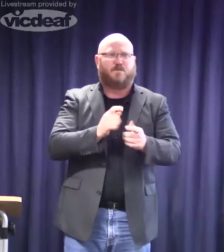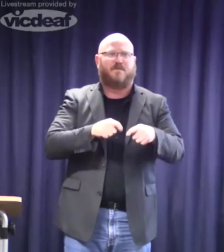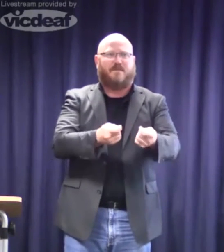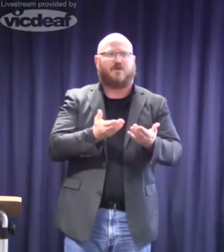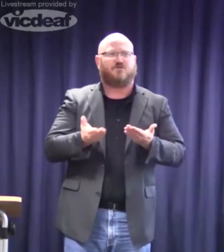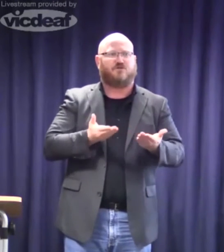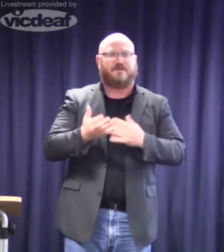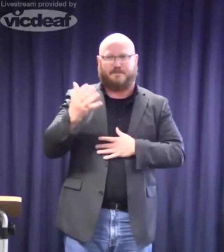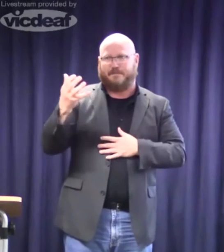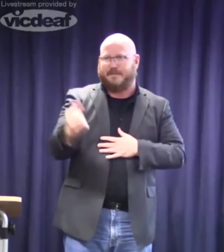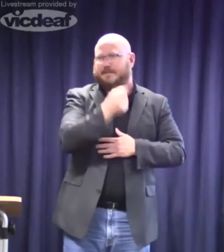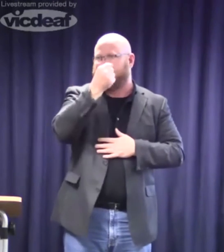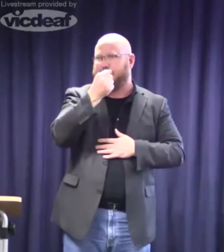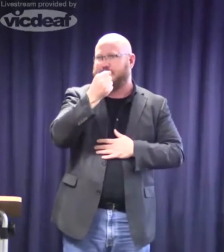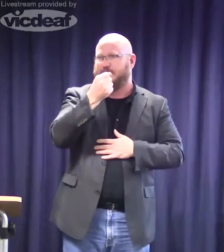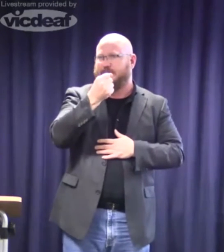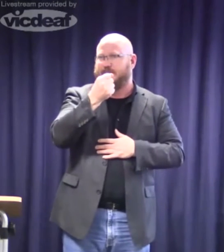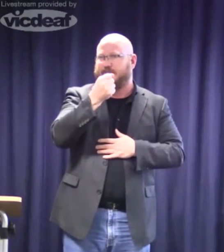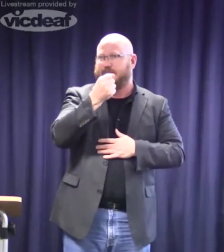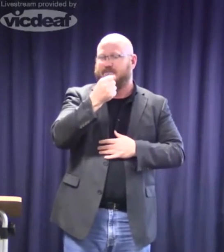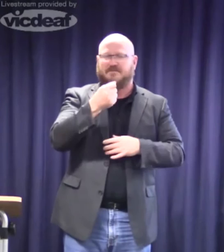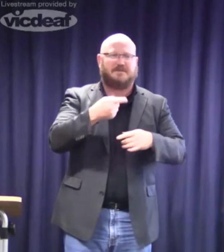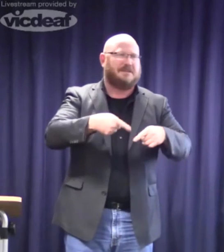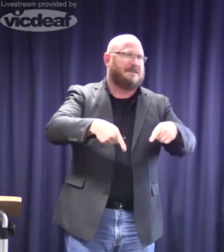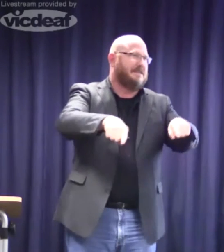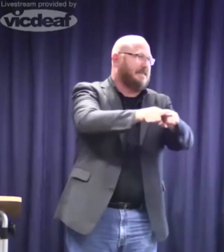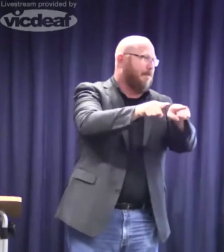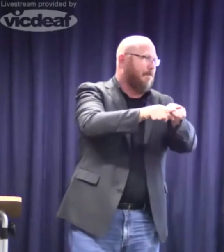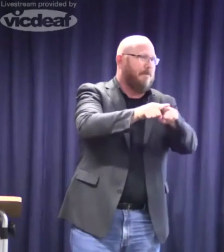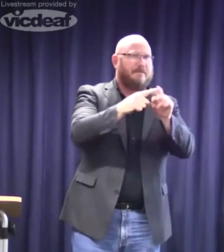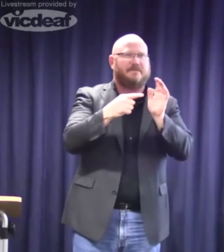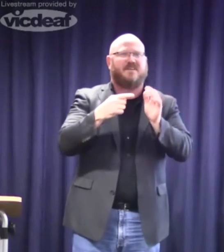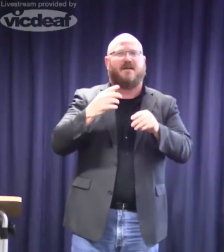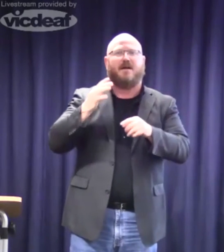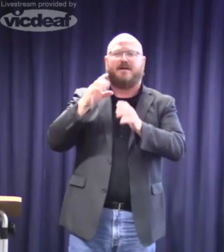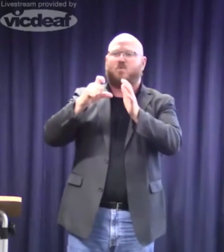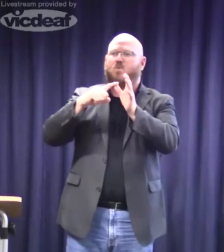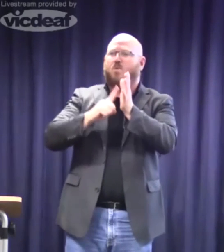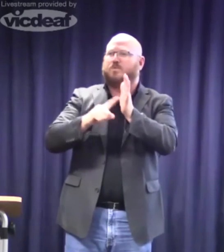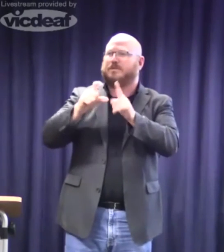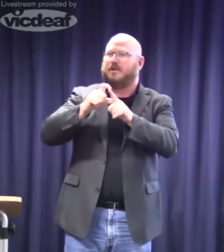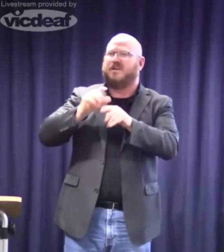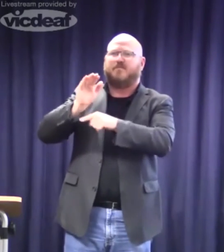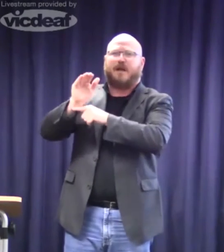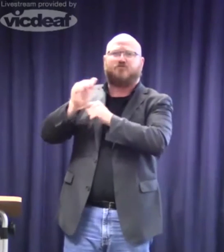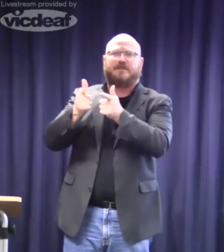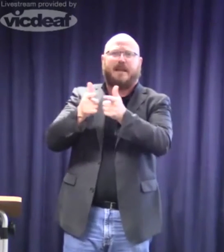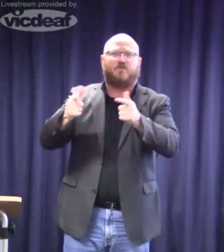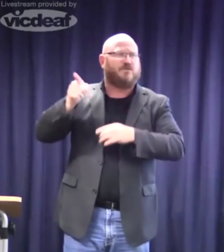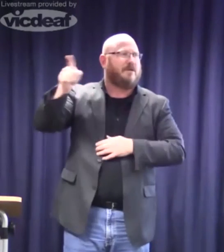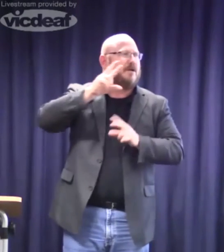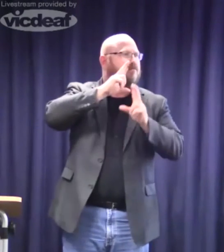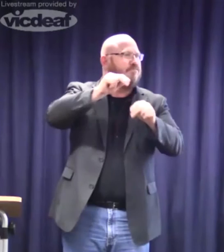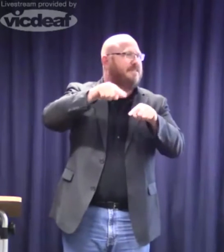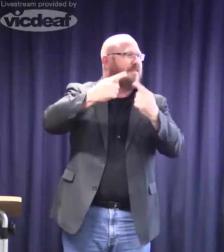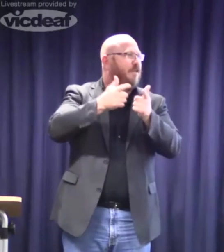It's essential. So the government is liable to ensure that this service